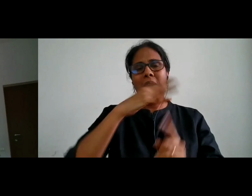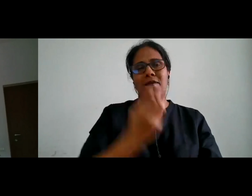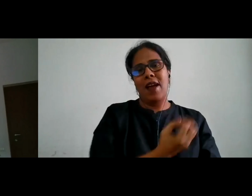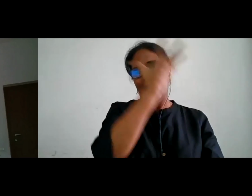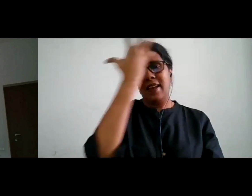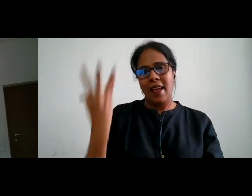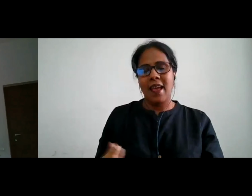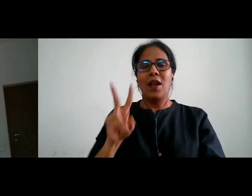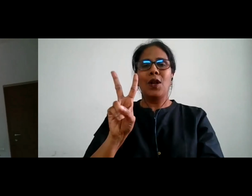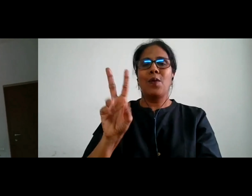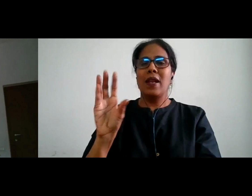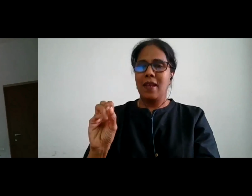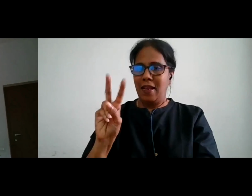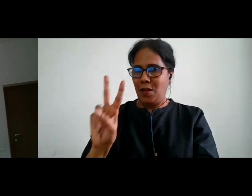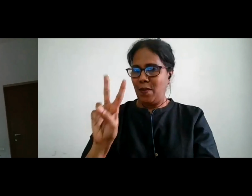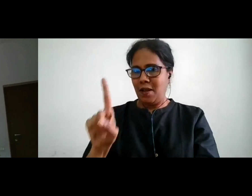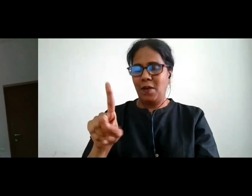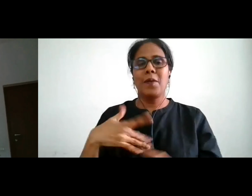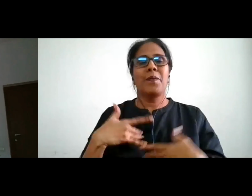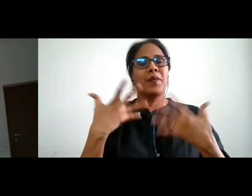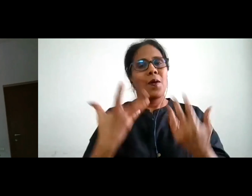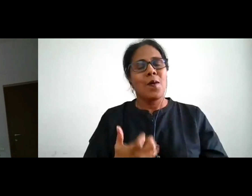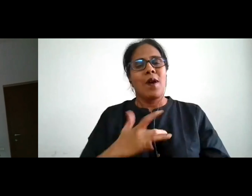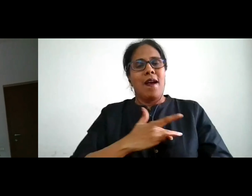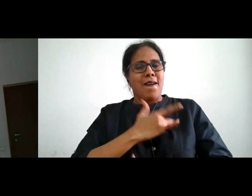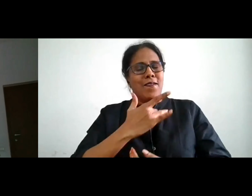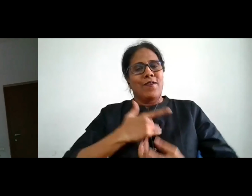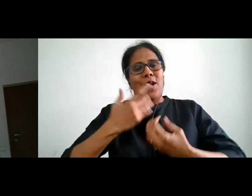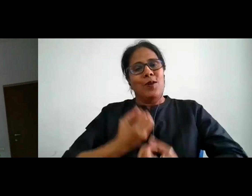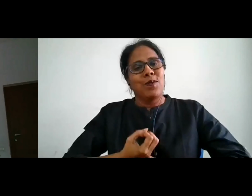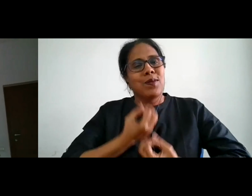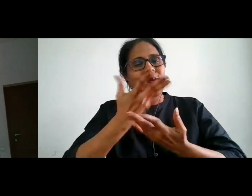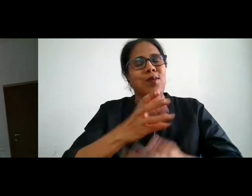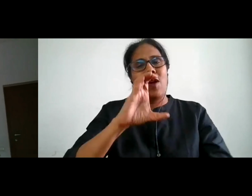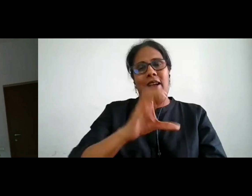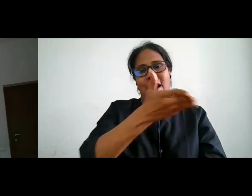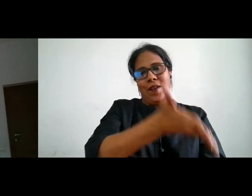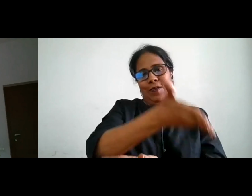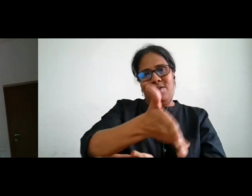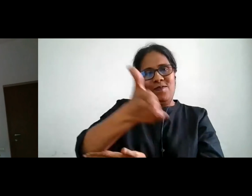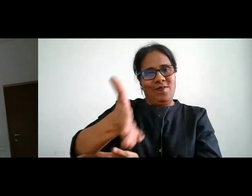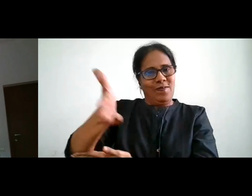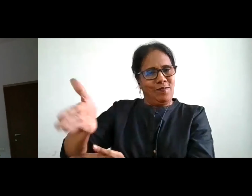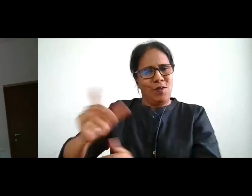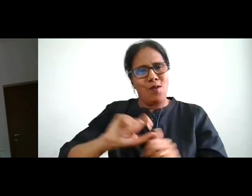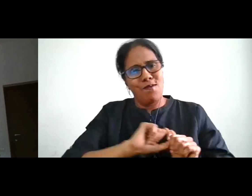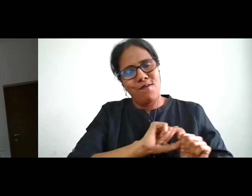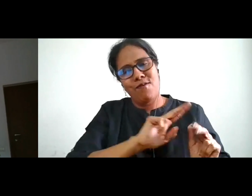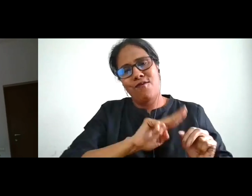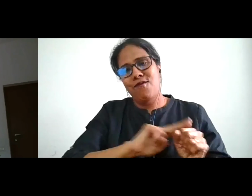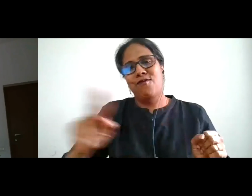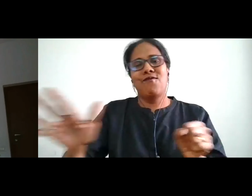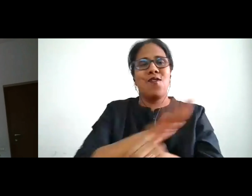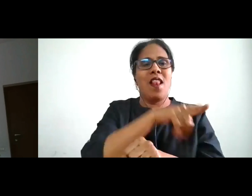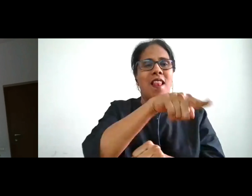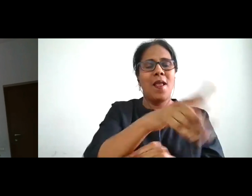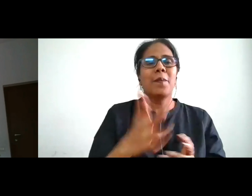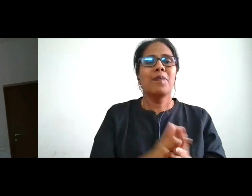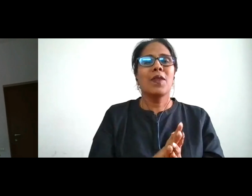express my most hearty congratulations to all of you, the entire wireless broadband fraternity